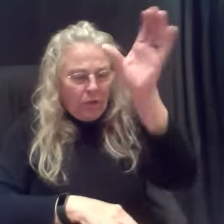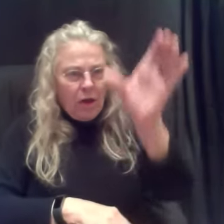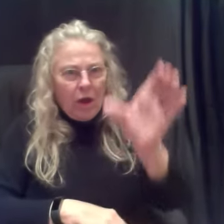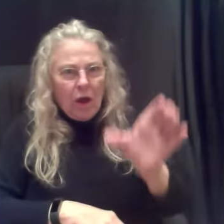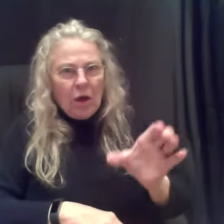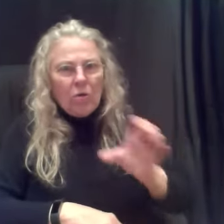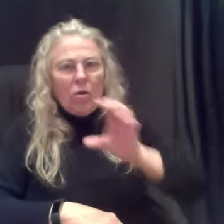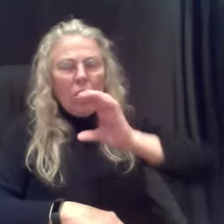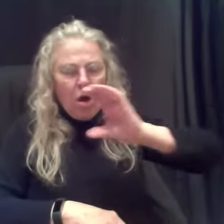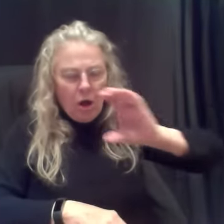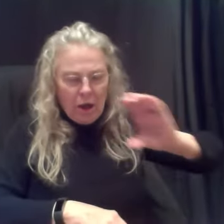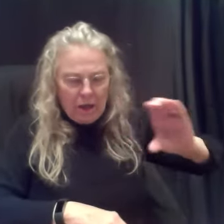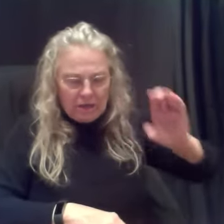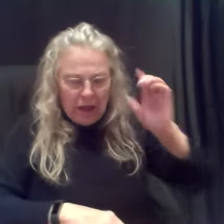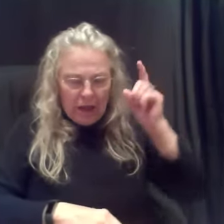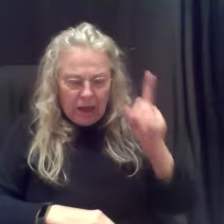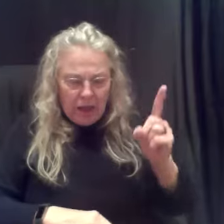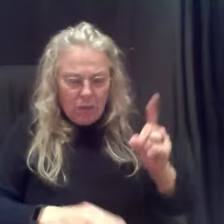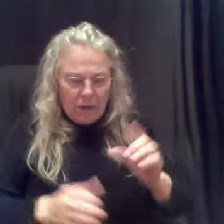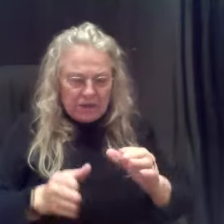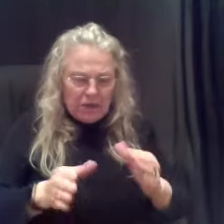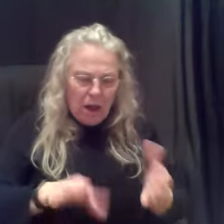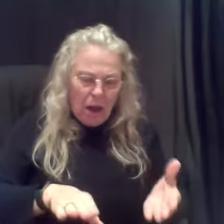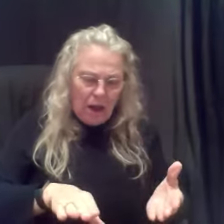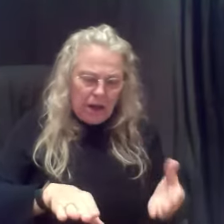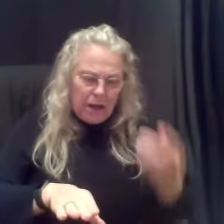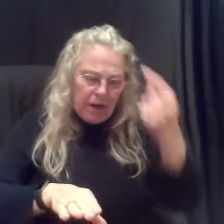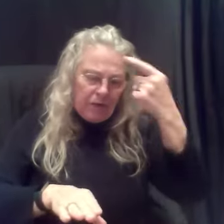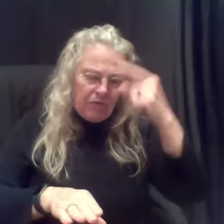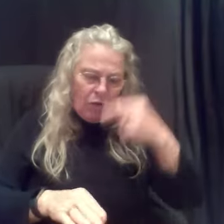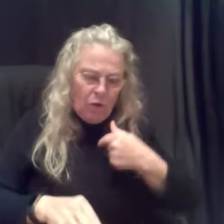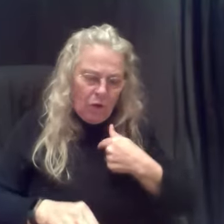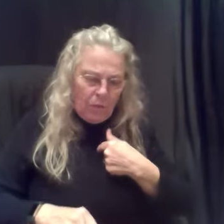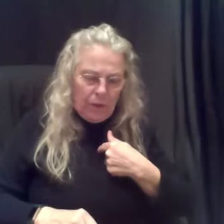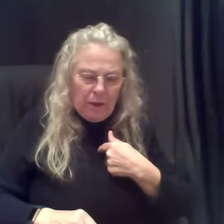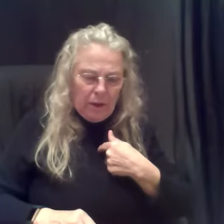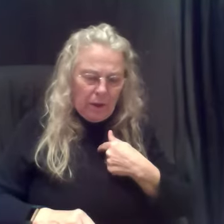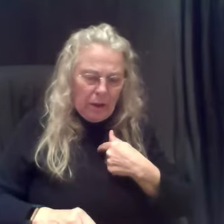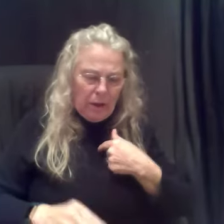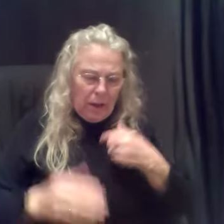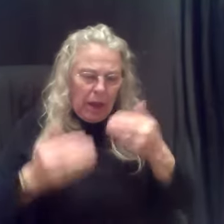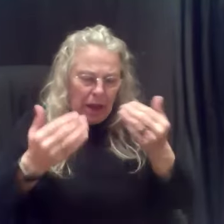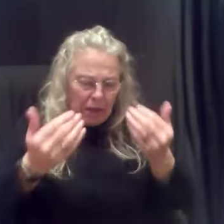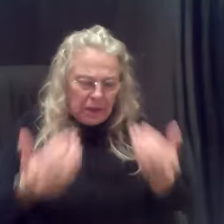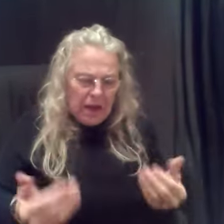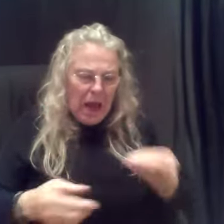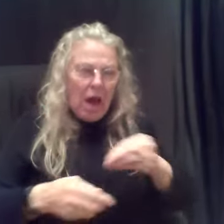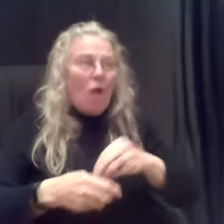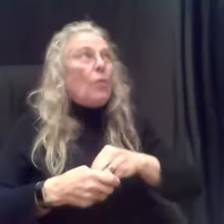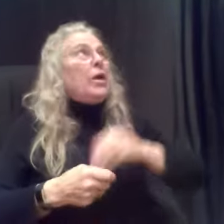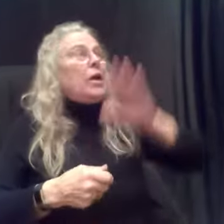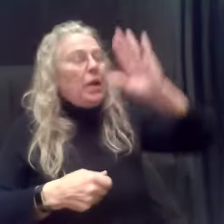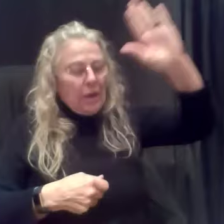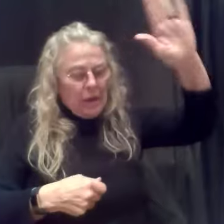the cross, he was dying for me. Now in